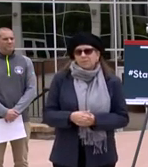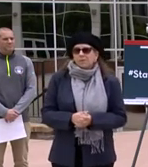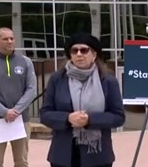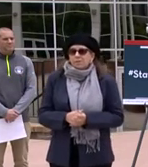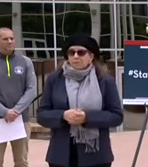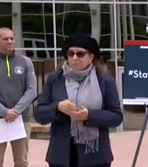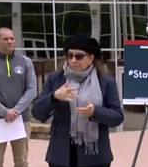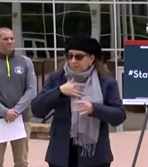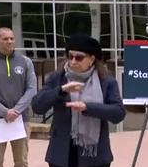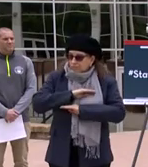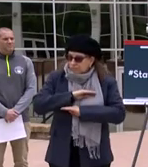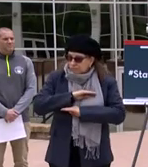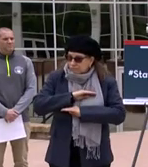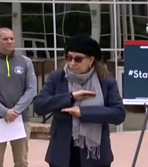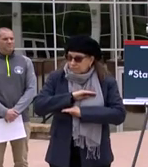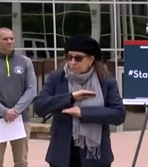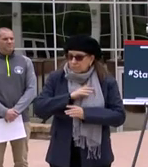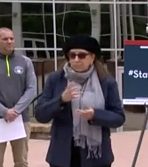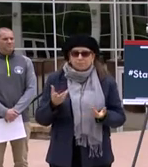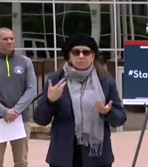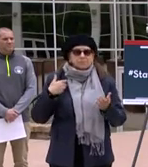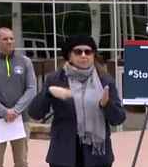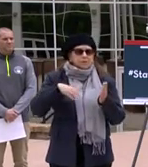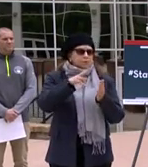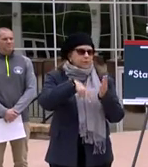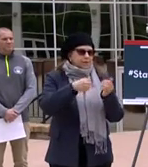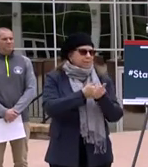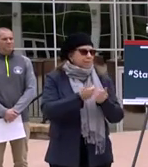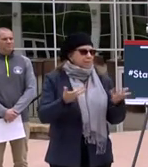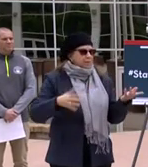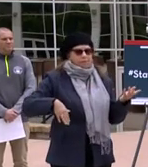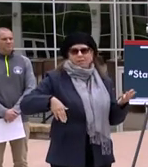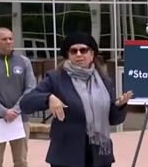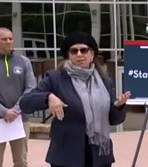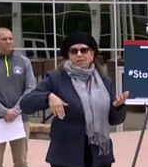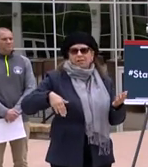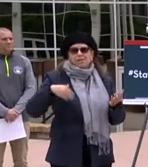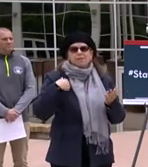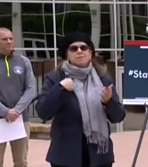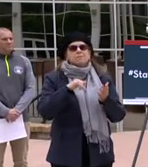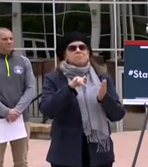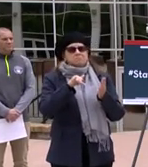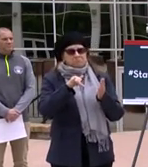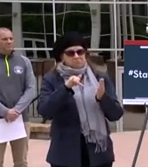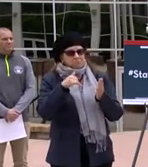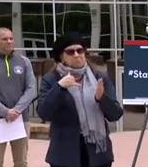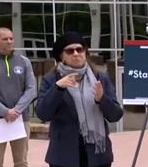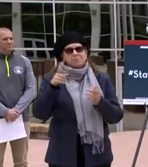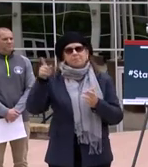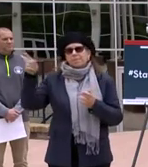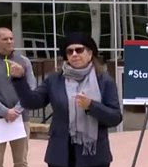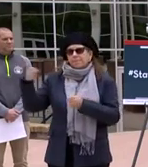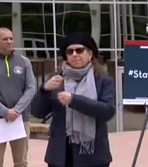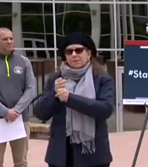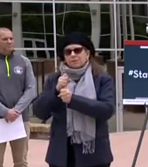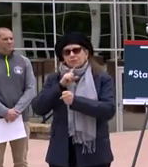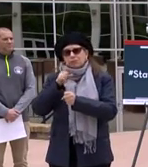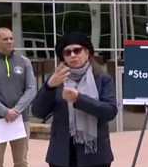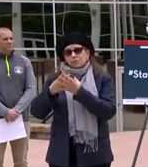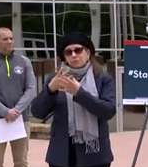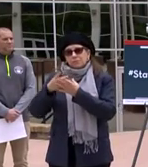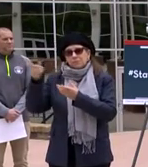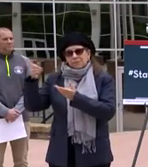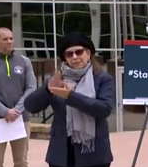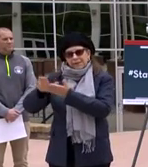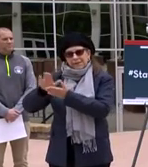posted at all of our government buildings, and we'll make sure that that's happened at the jail too, all of the cleaning schedules. So anybody that has to